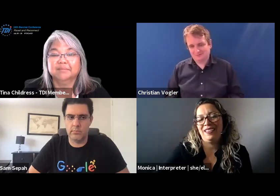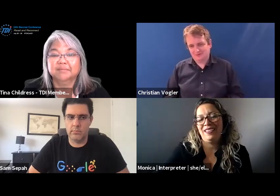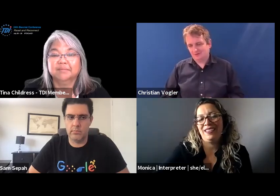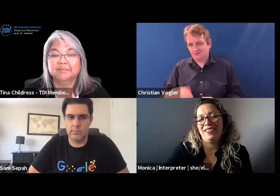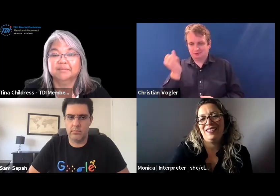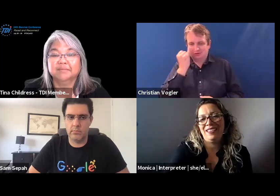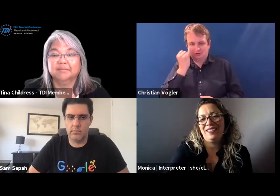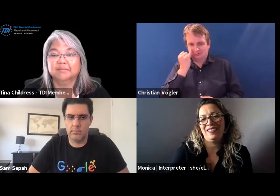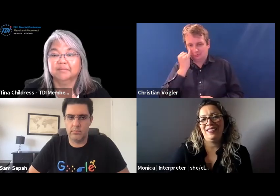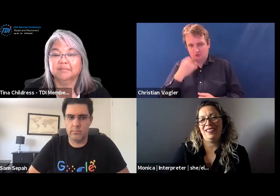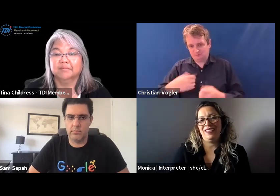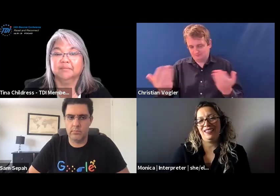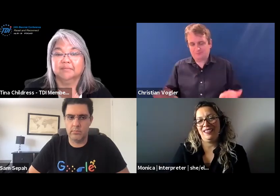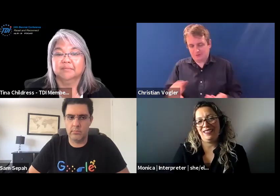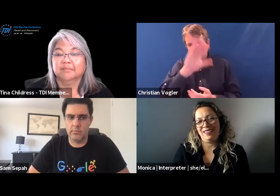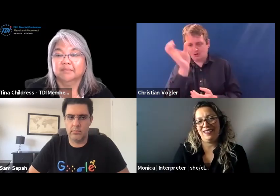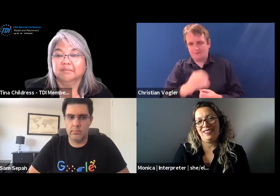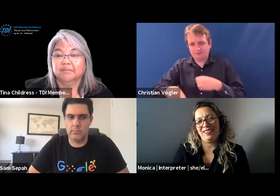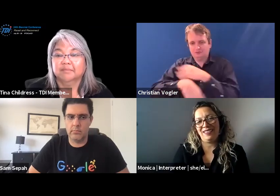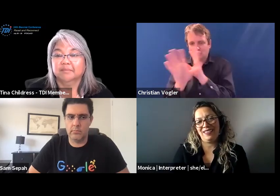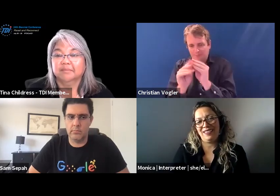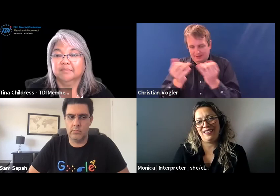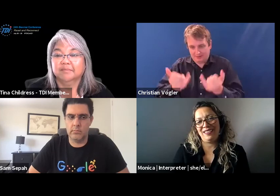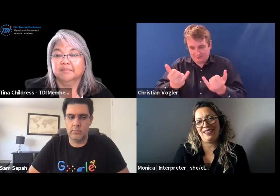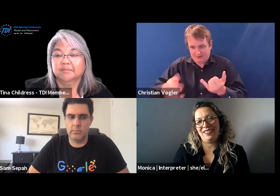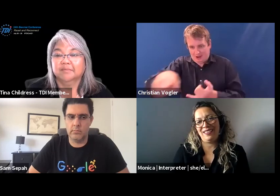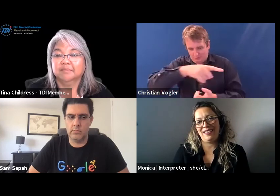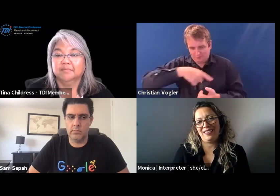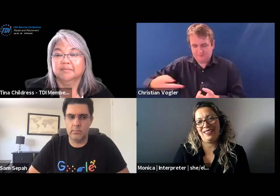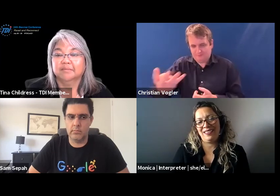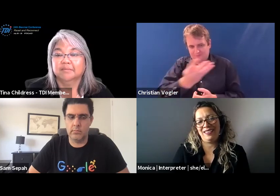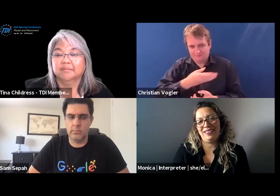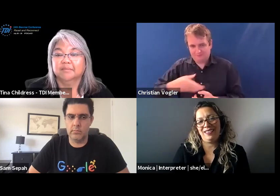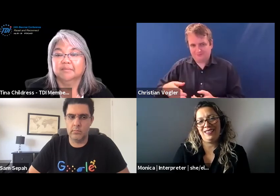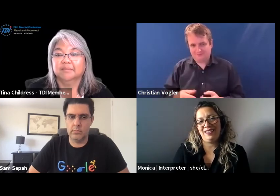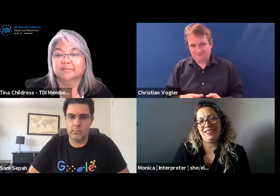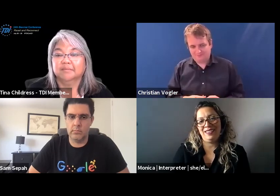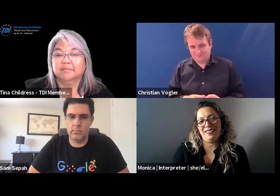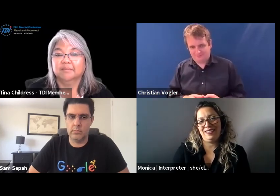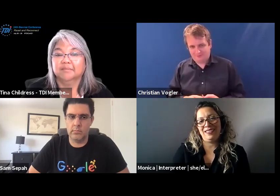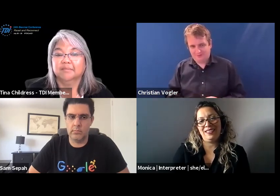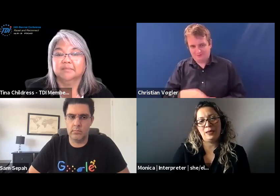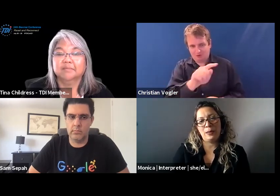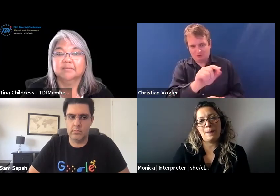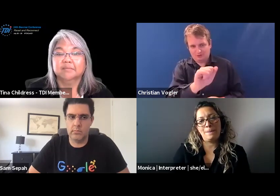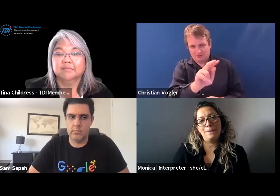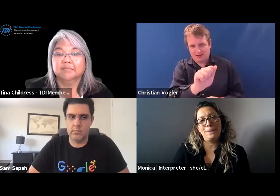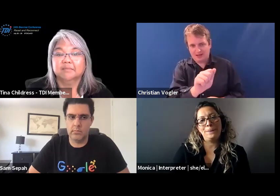delay. So suppose, here in the Zoom meeting right now with the four